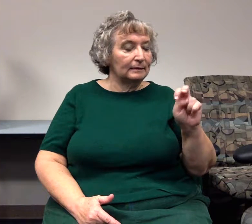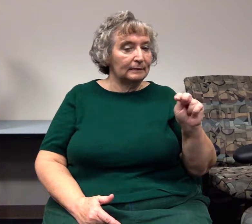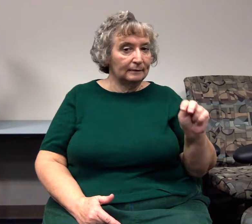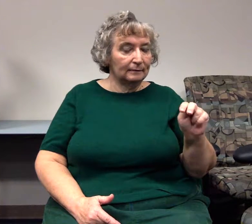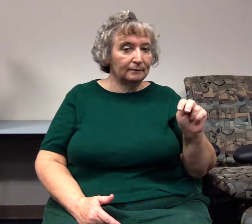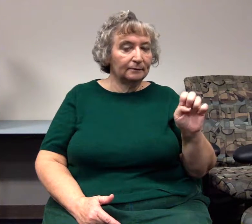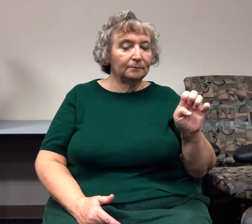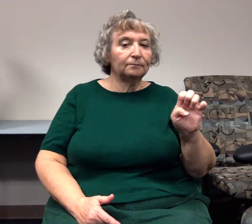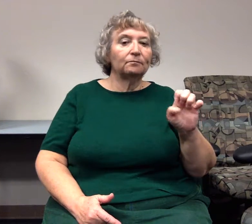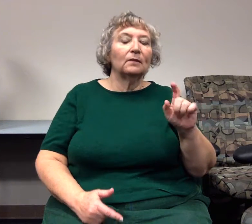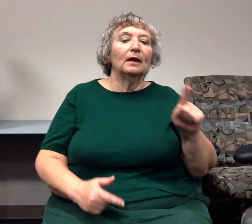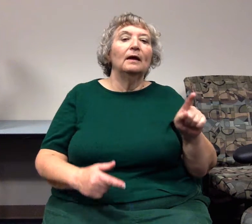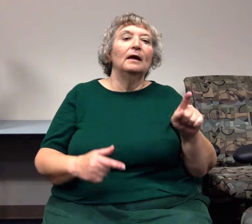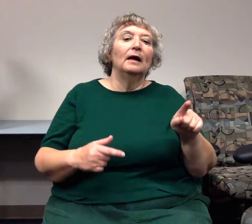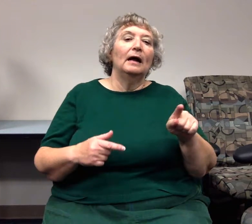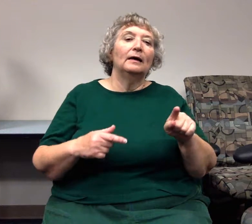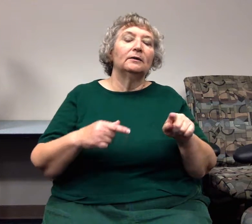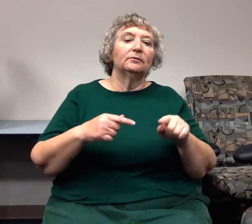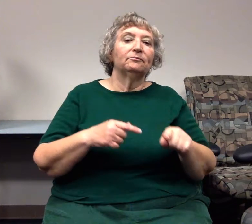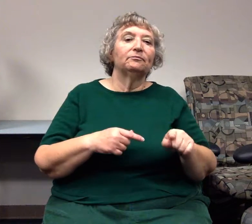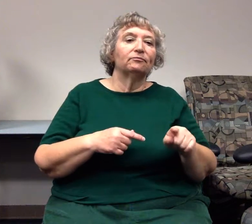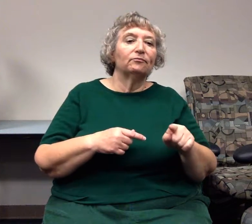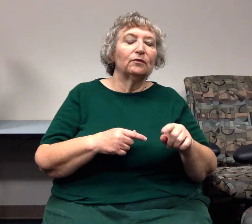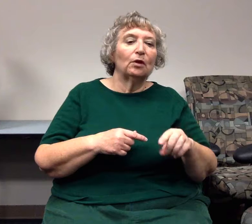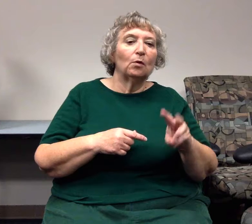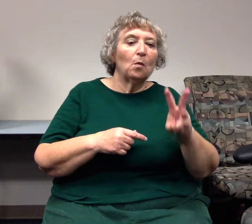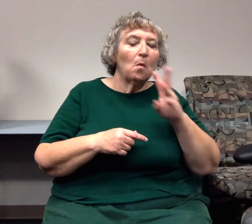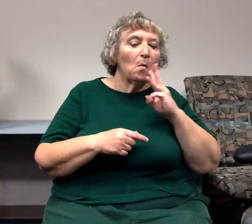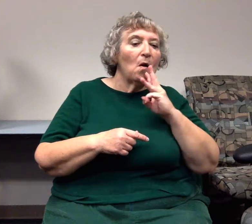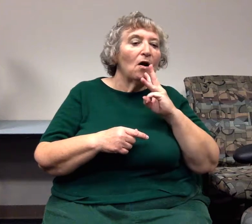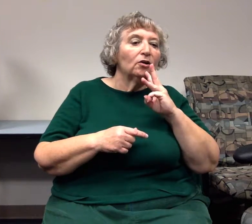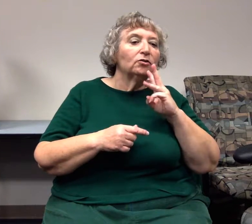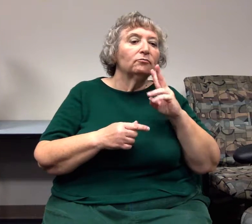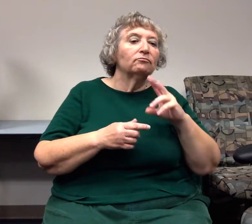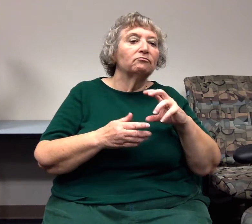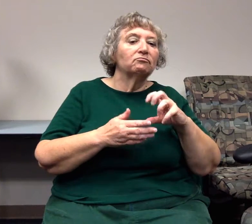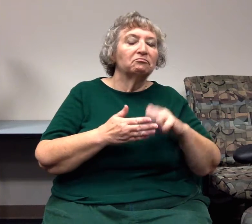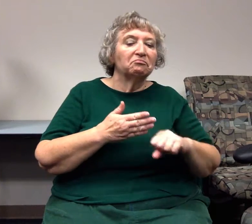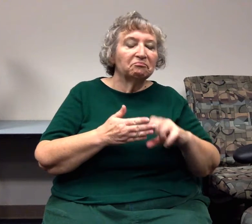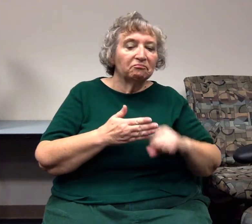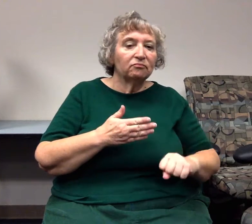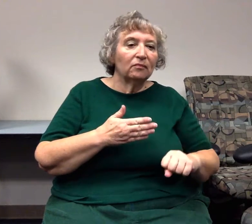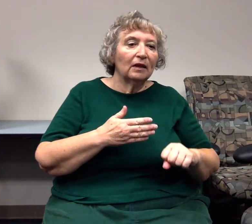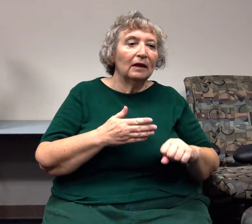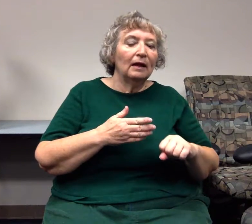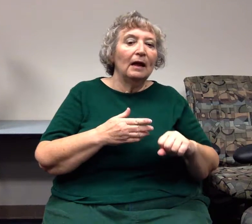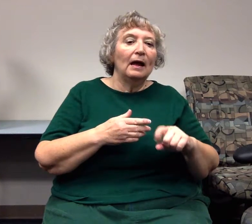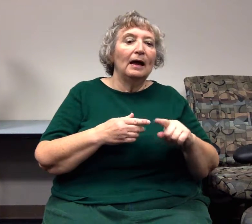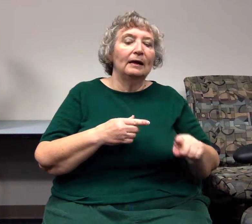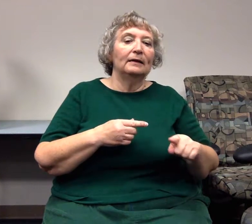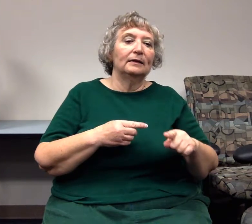the body. Now what we're going to do is go back up to the top of the digestive system and talk about our